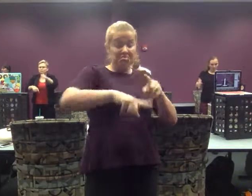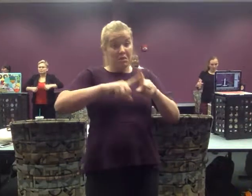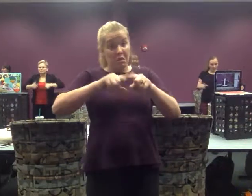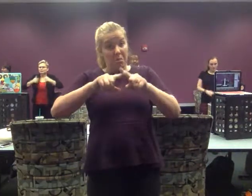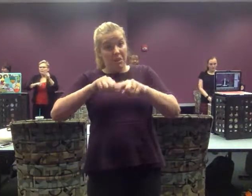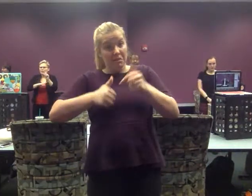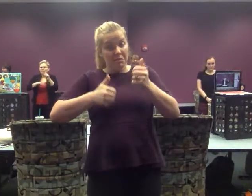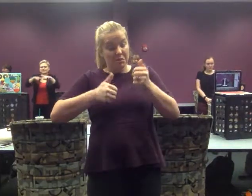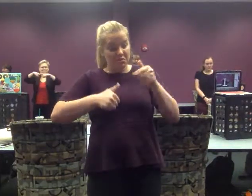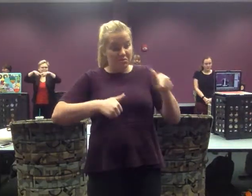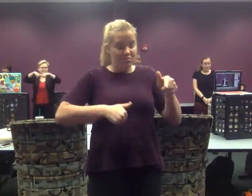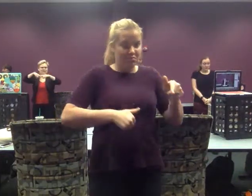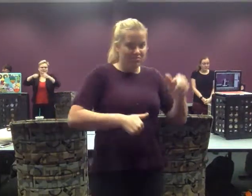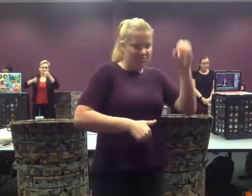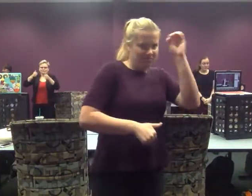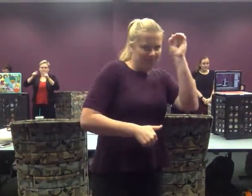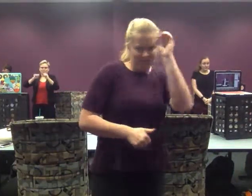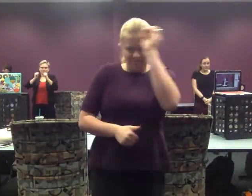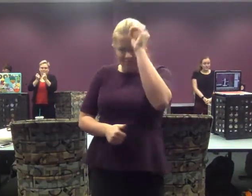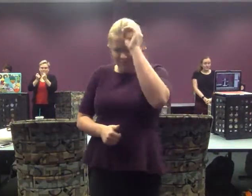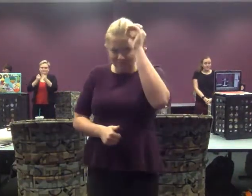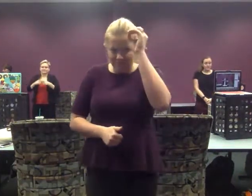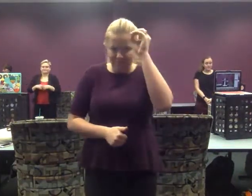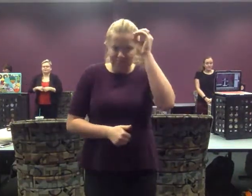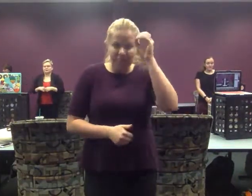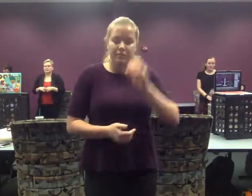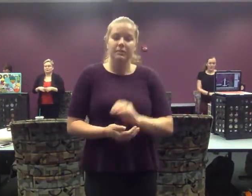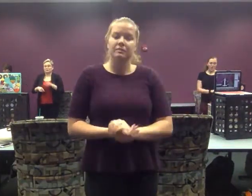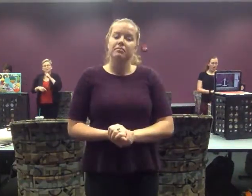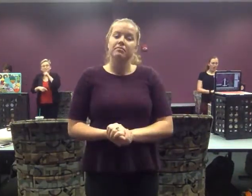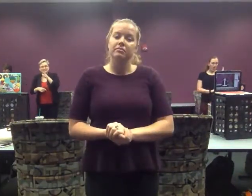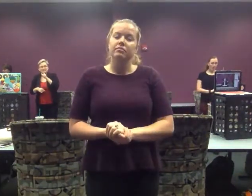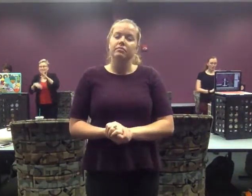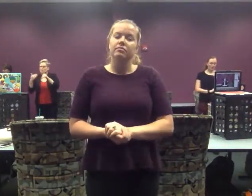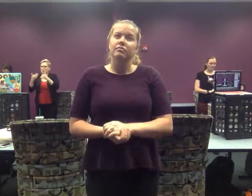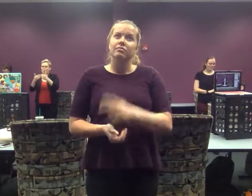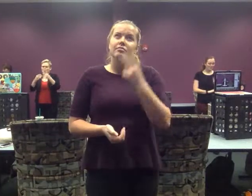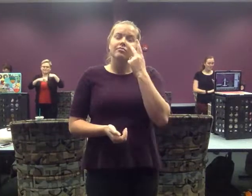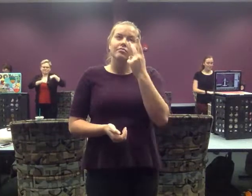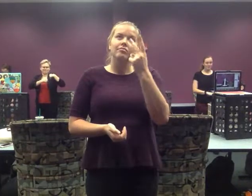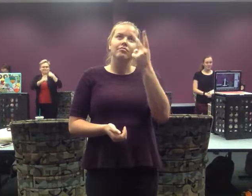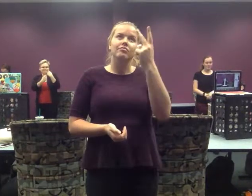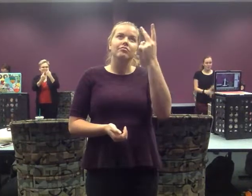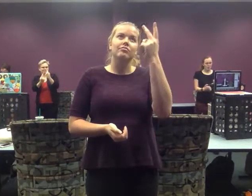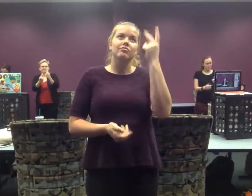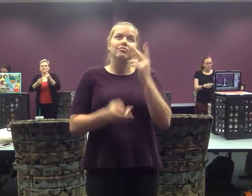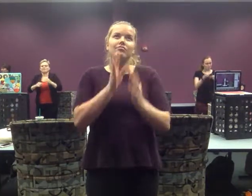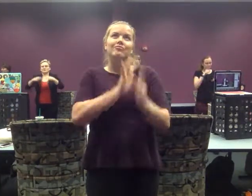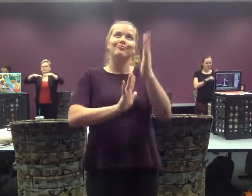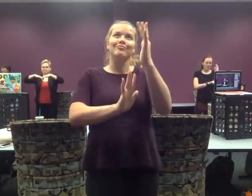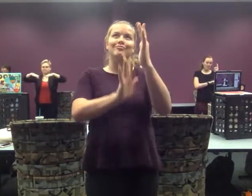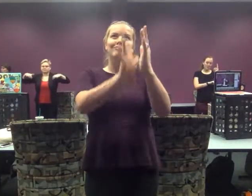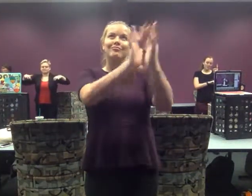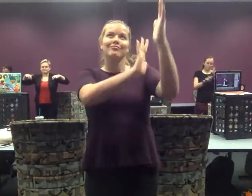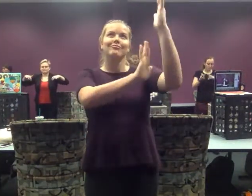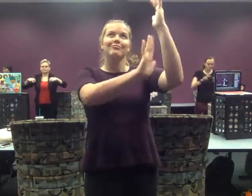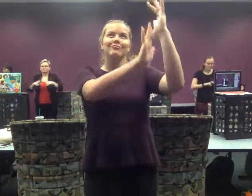In reality, we've always been. And I'd like to take you back on an historic adventure to realize